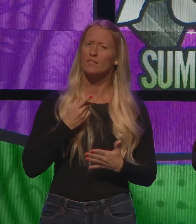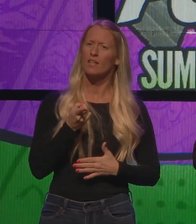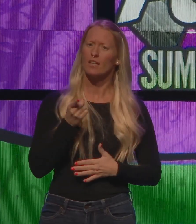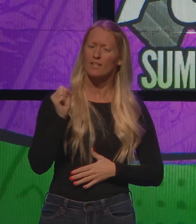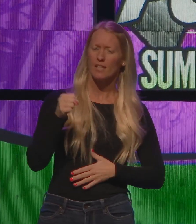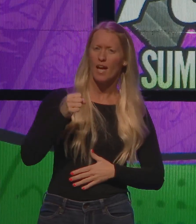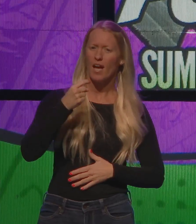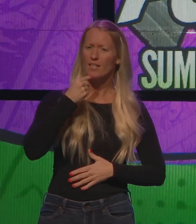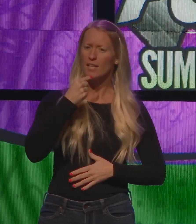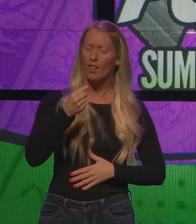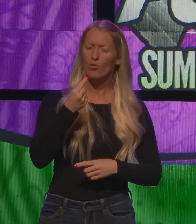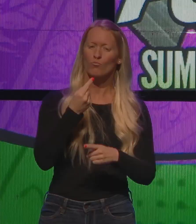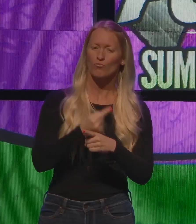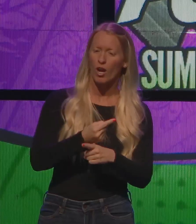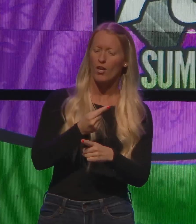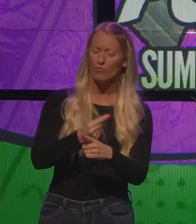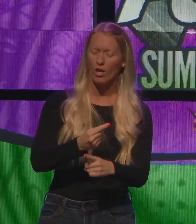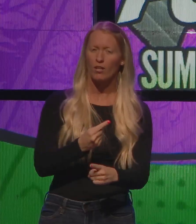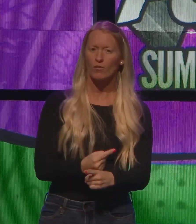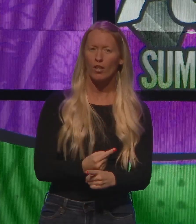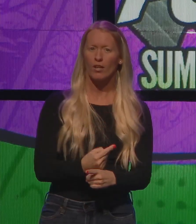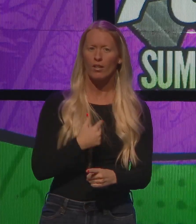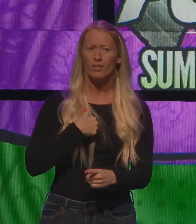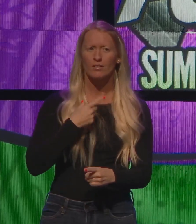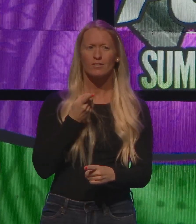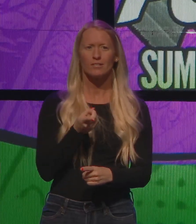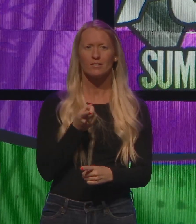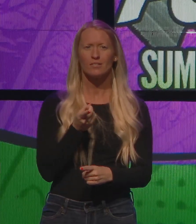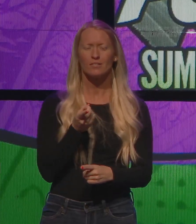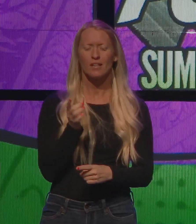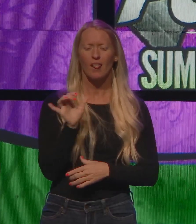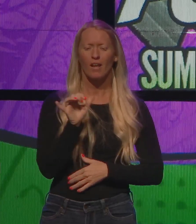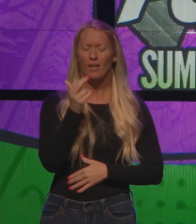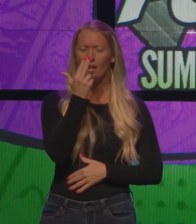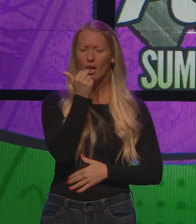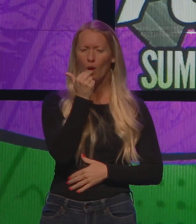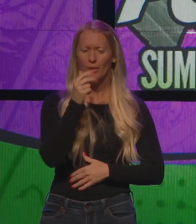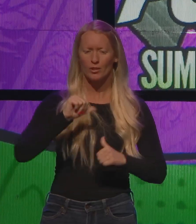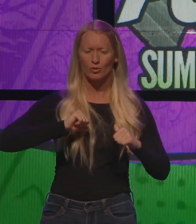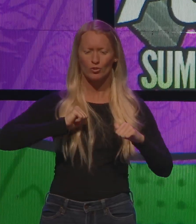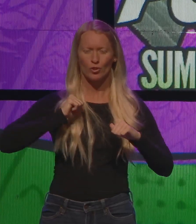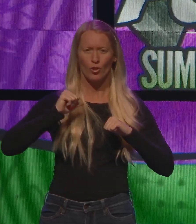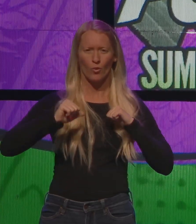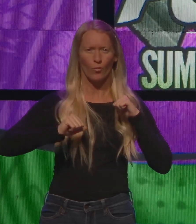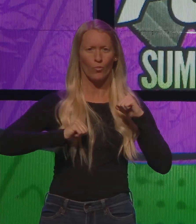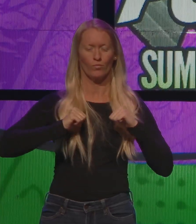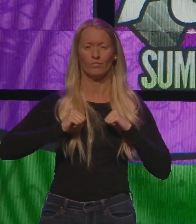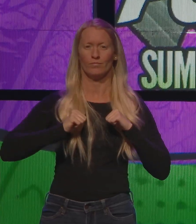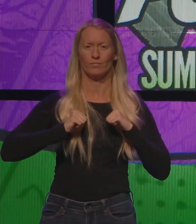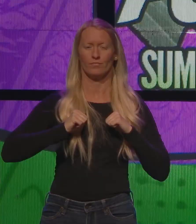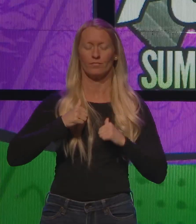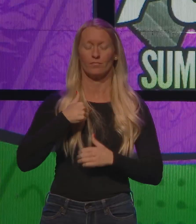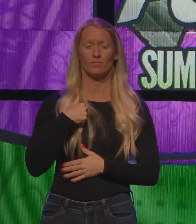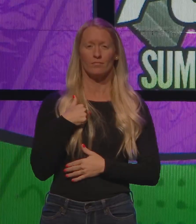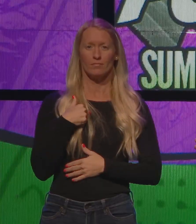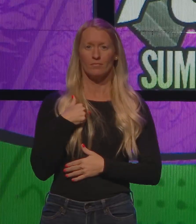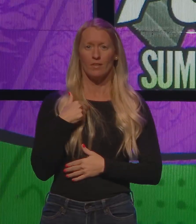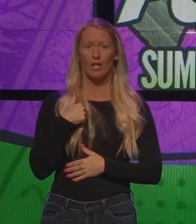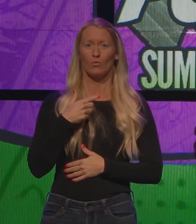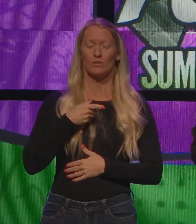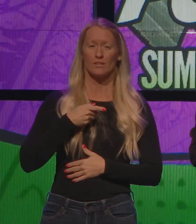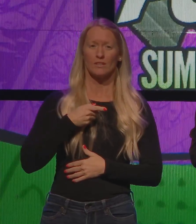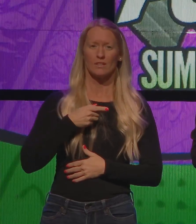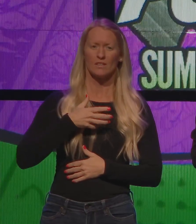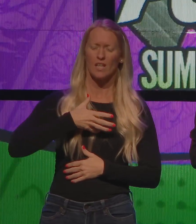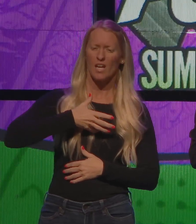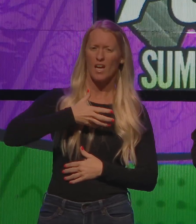how it is. And it's just like a comedy show. And I was angry, let me just